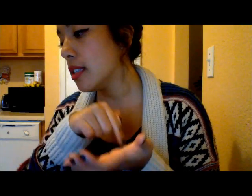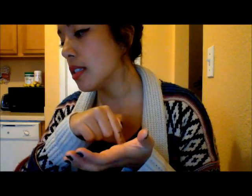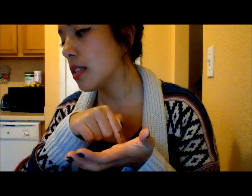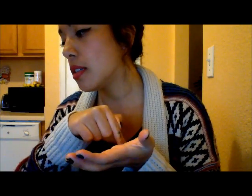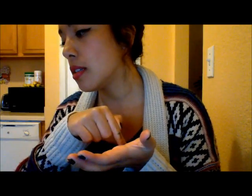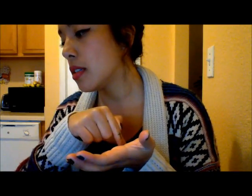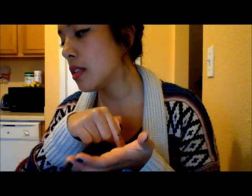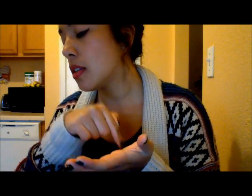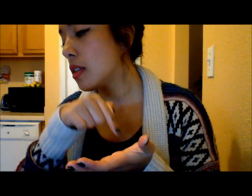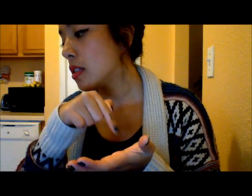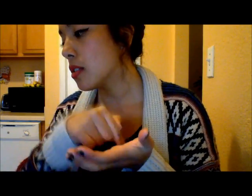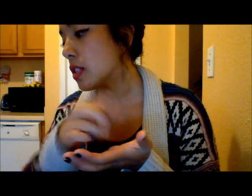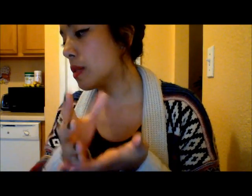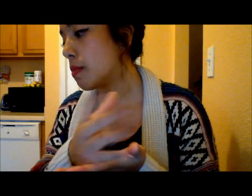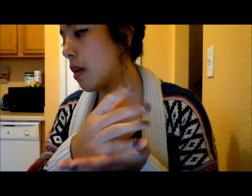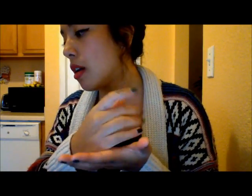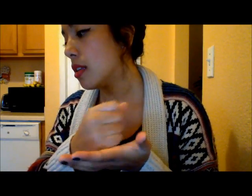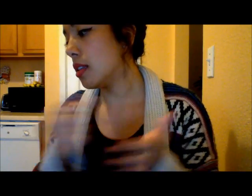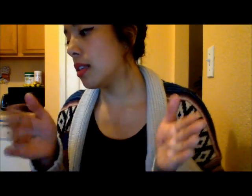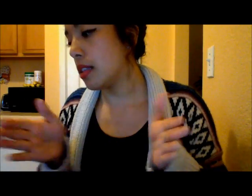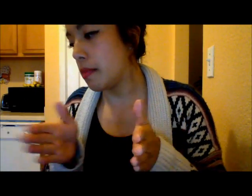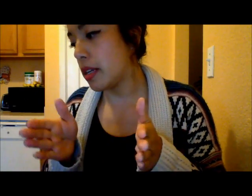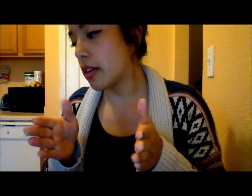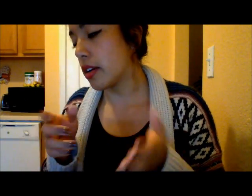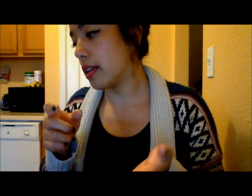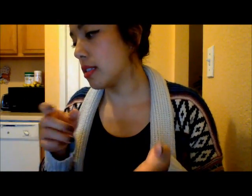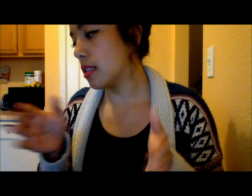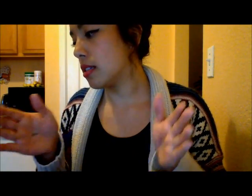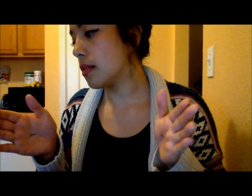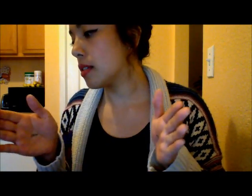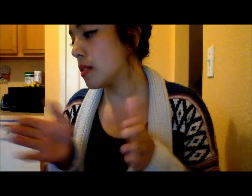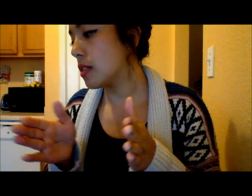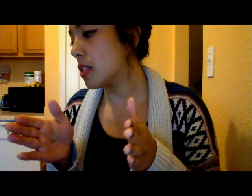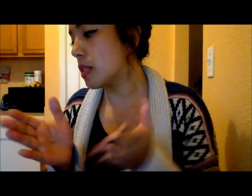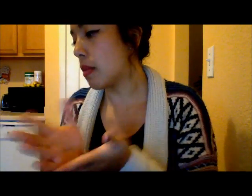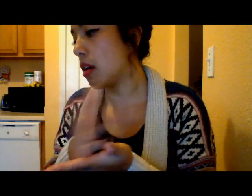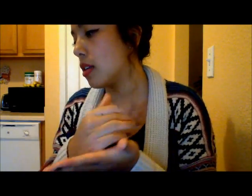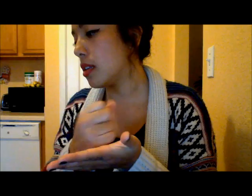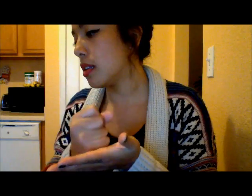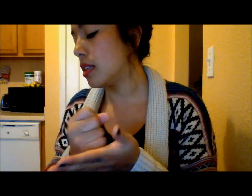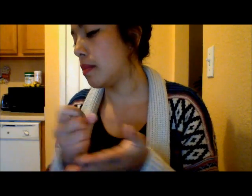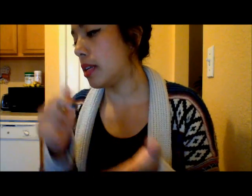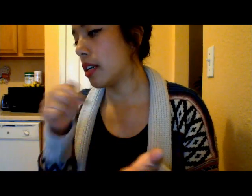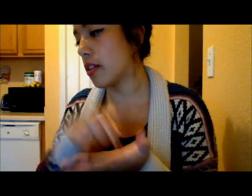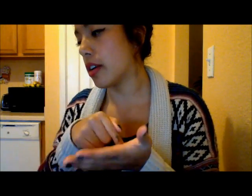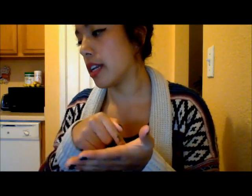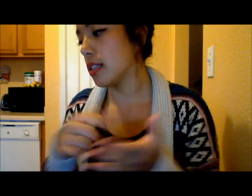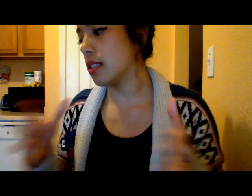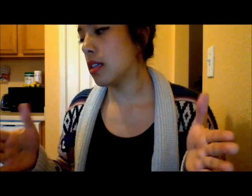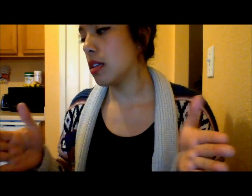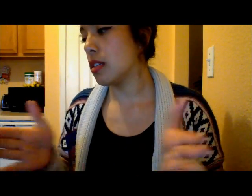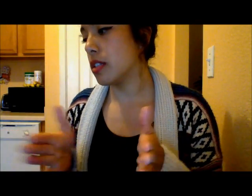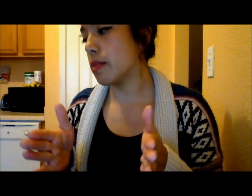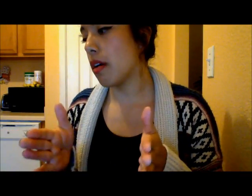earnings. So small limited earnings. Small limited earnings.